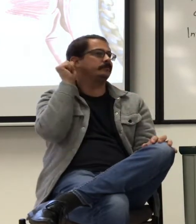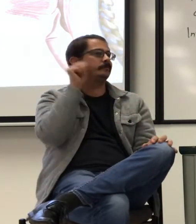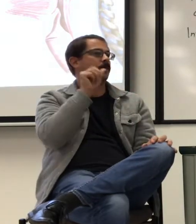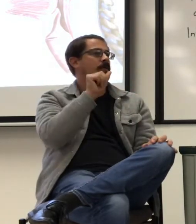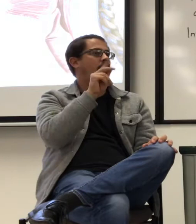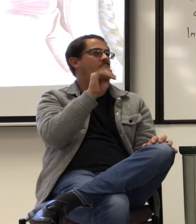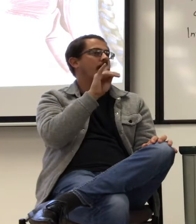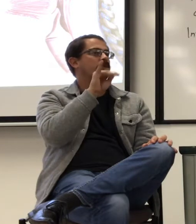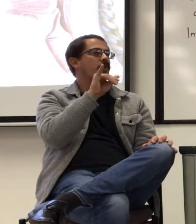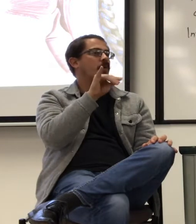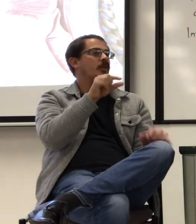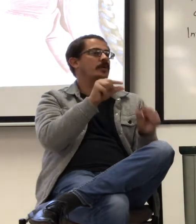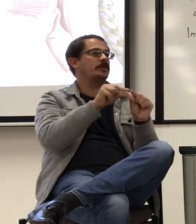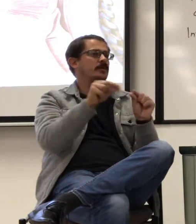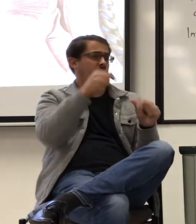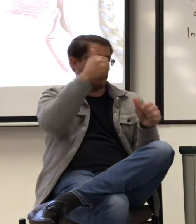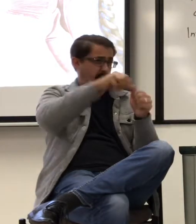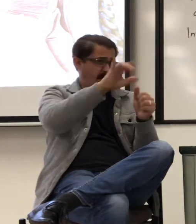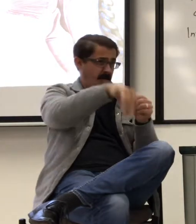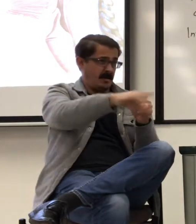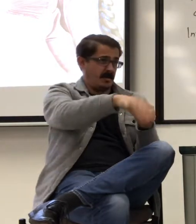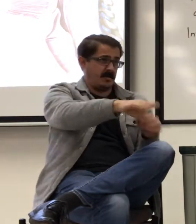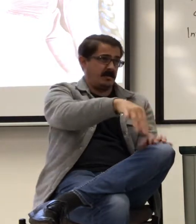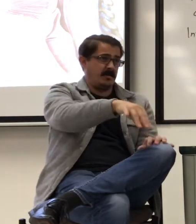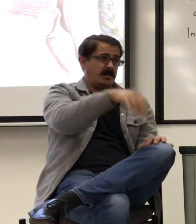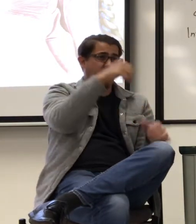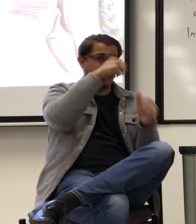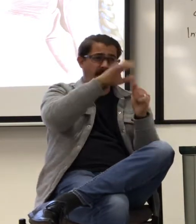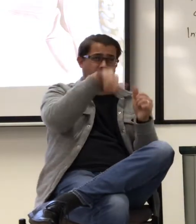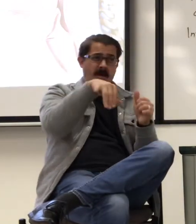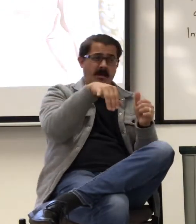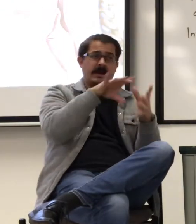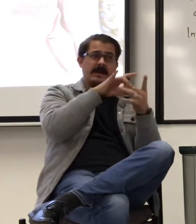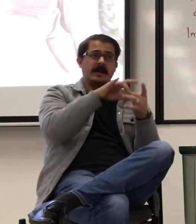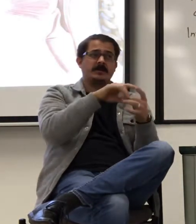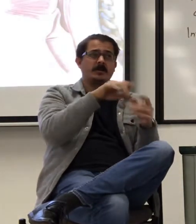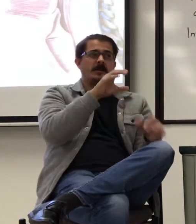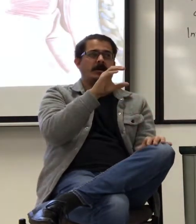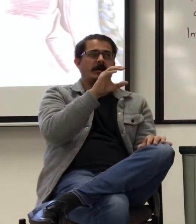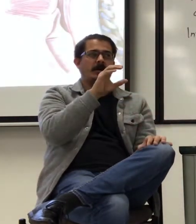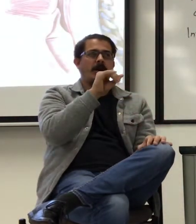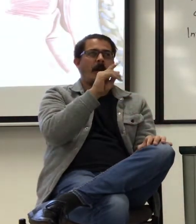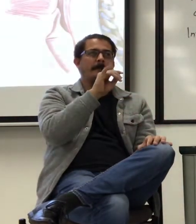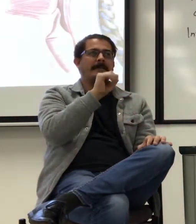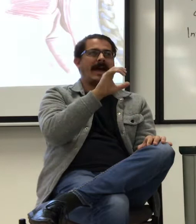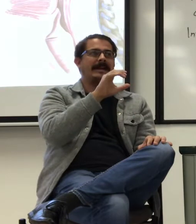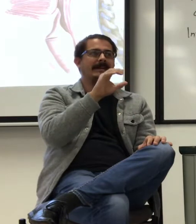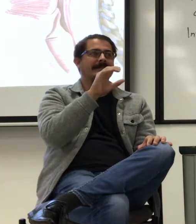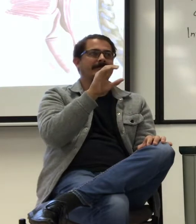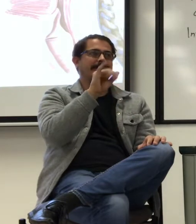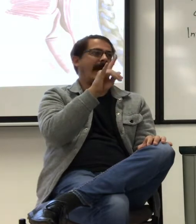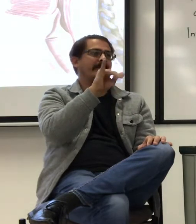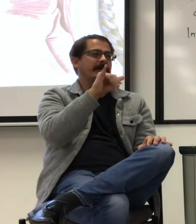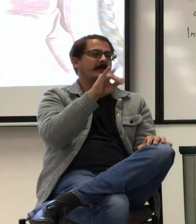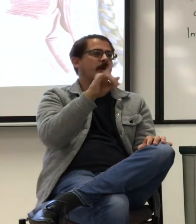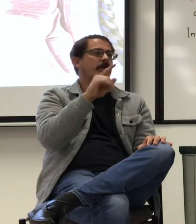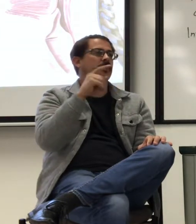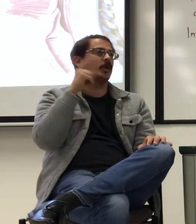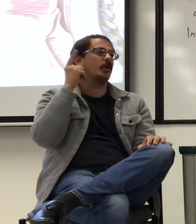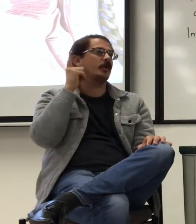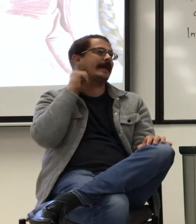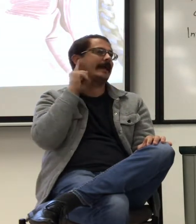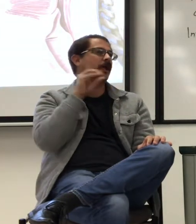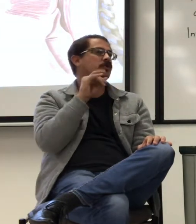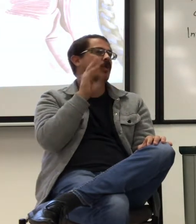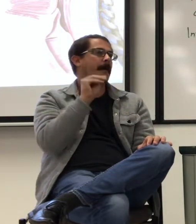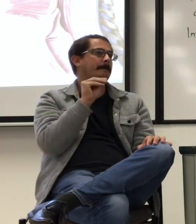auditory tube. Let's remember what that is. If it goes to the tympanic cavity, right? It's where your eardrum is. It's where